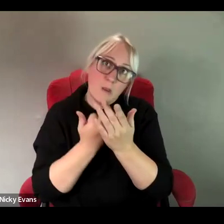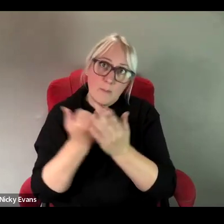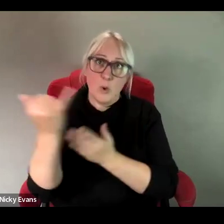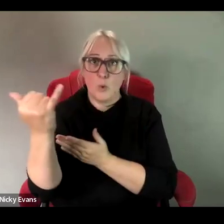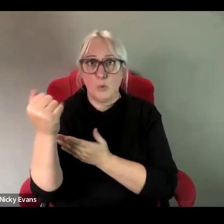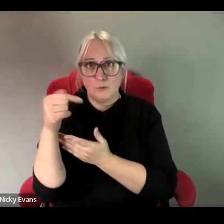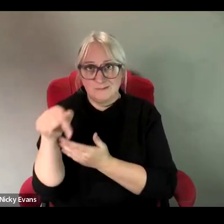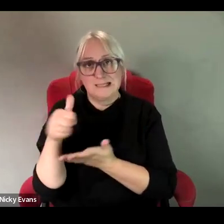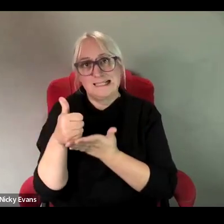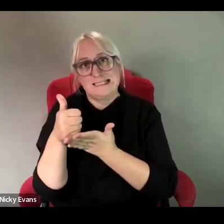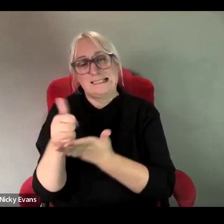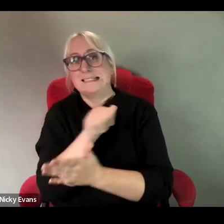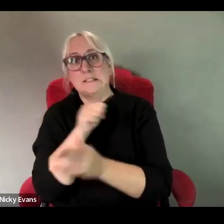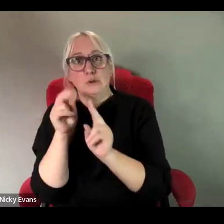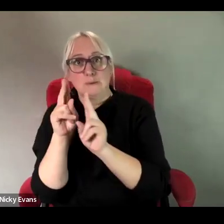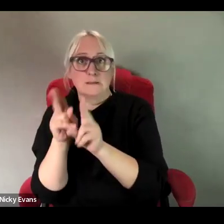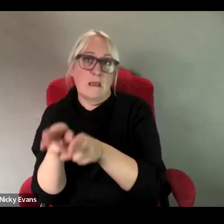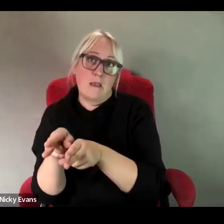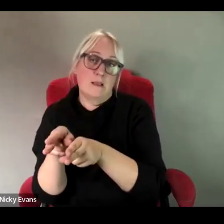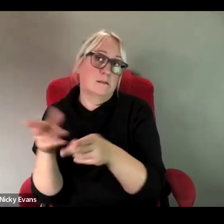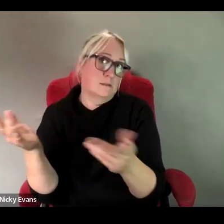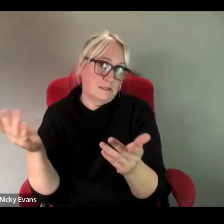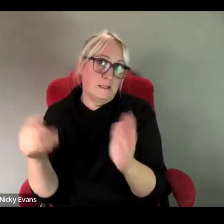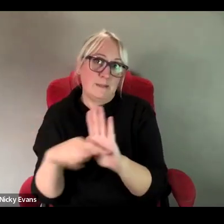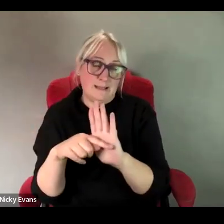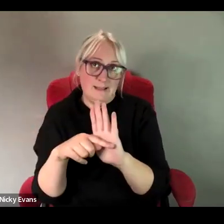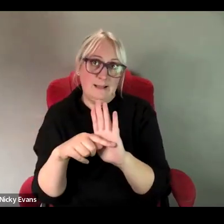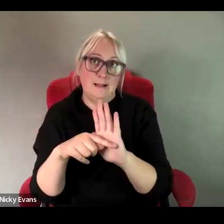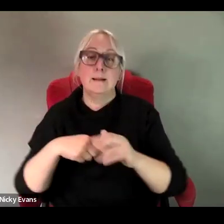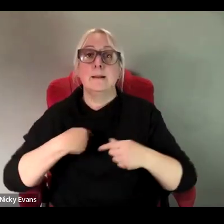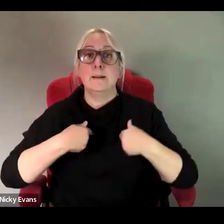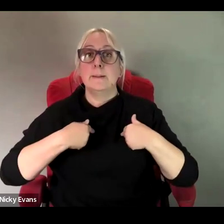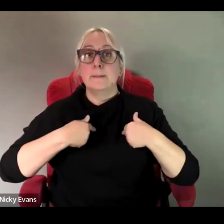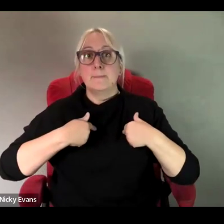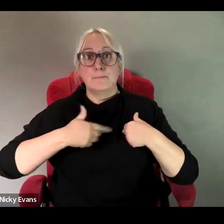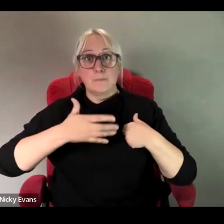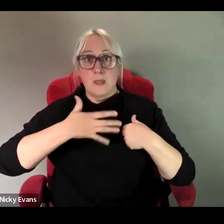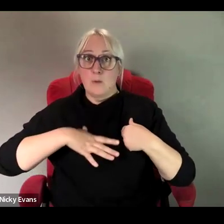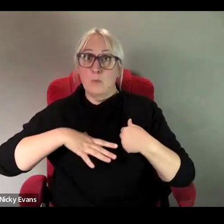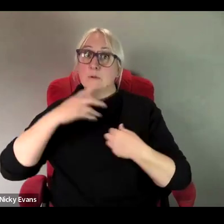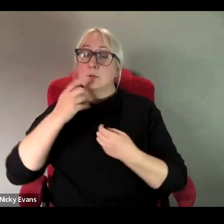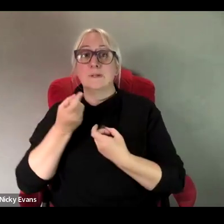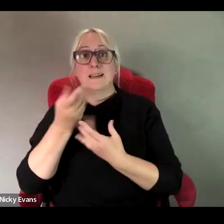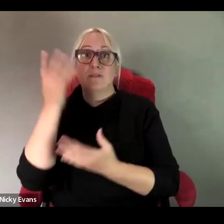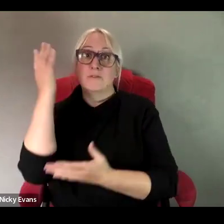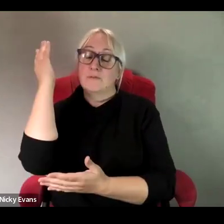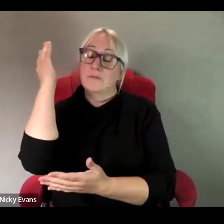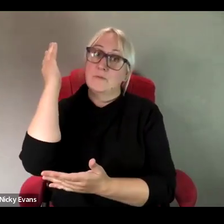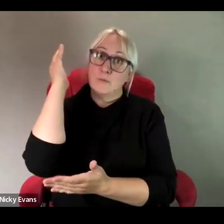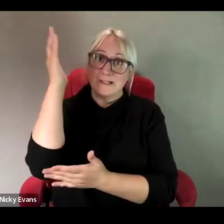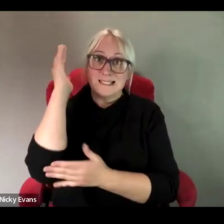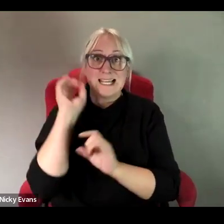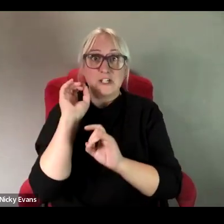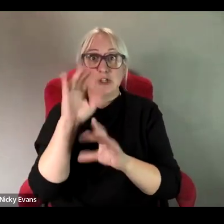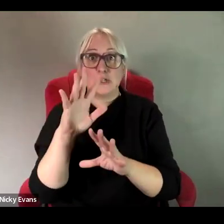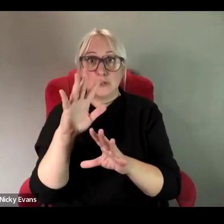assisted suicide, as I've always called it myself. I want to do a presentation for the SHA, Socialist Health Association,